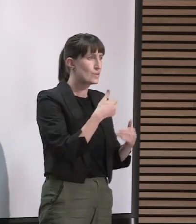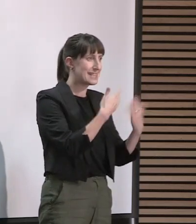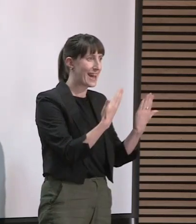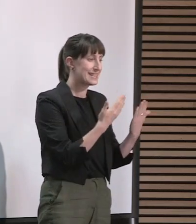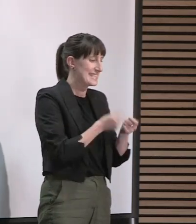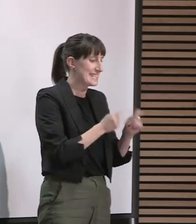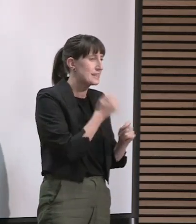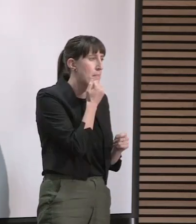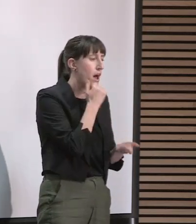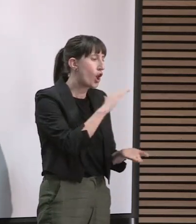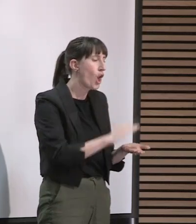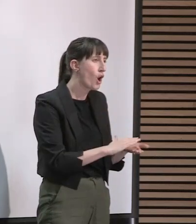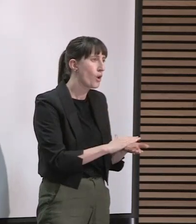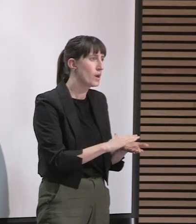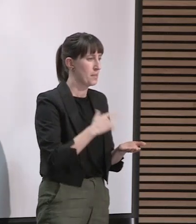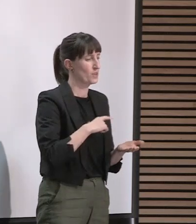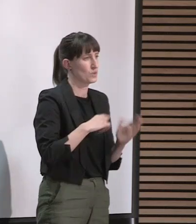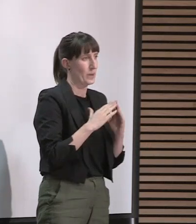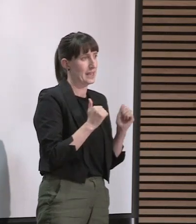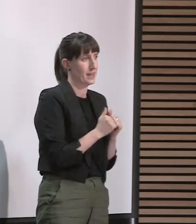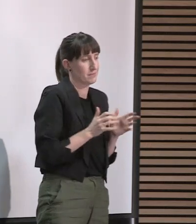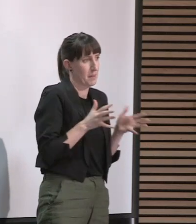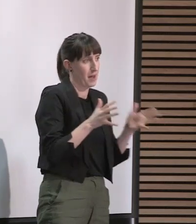country because of the drop in testing over weekends.